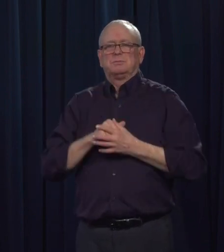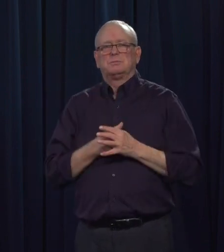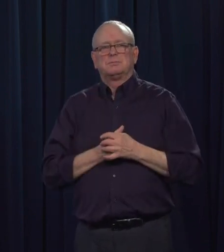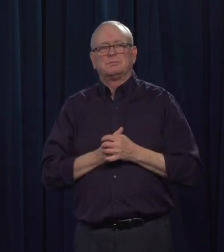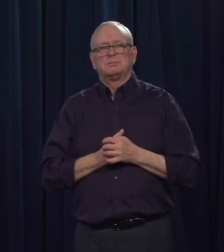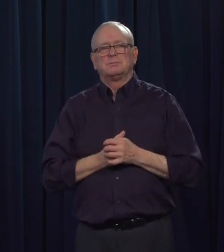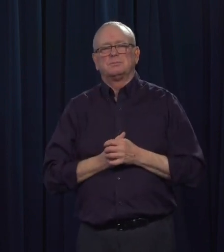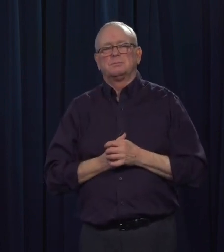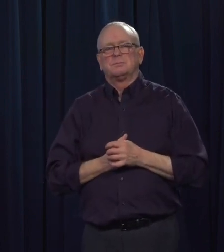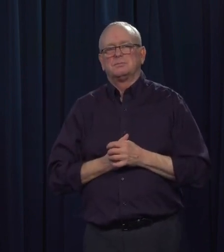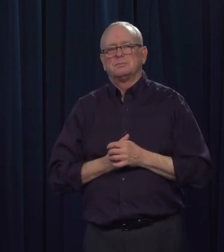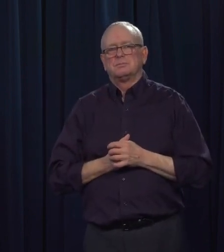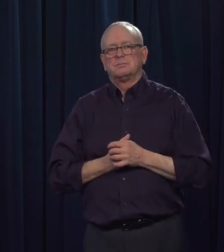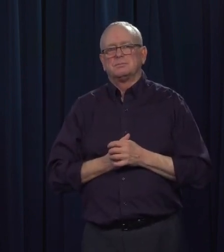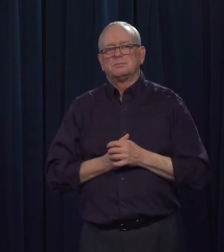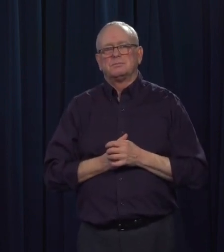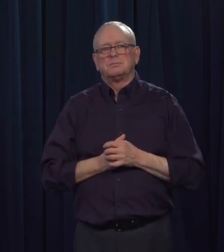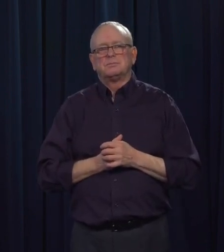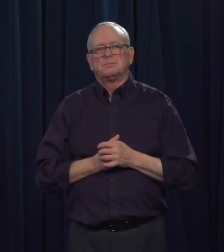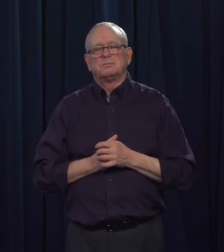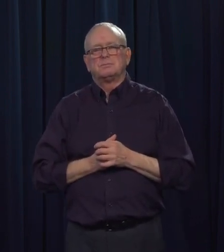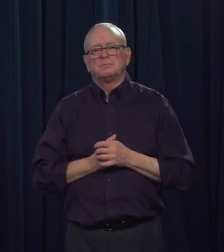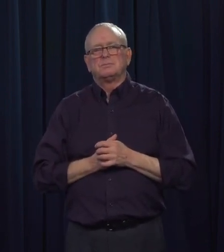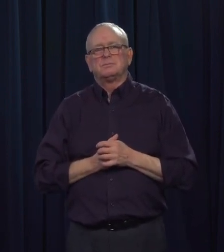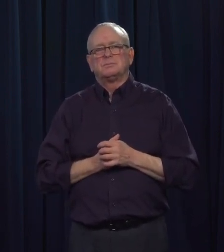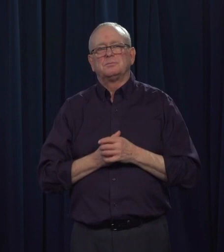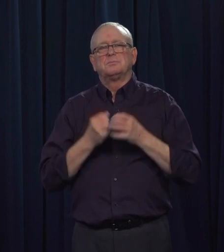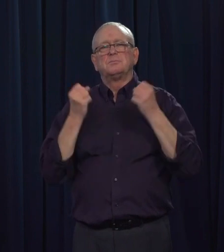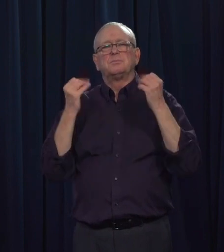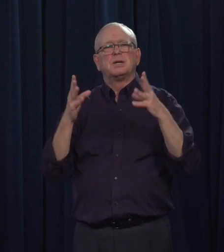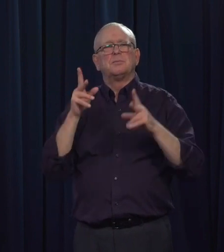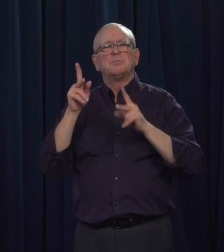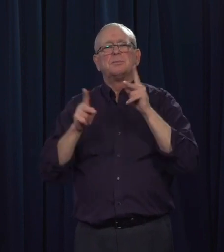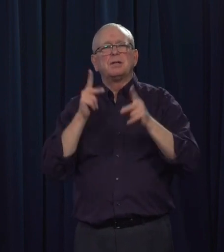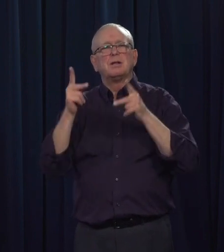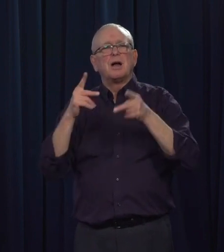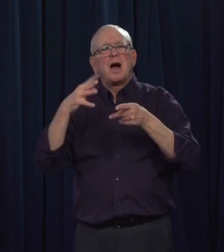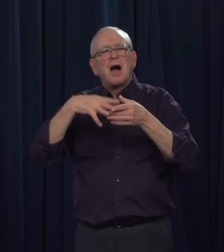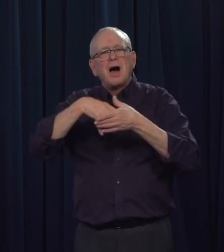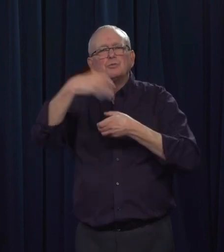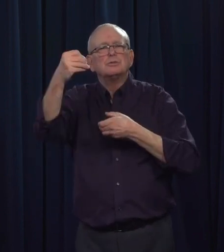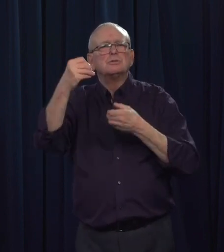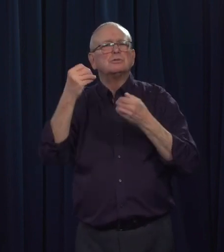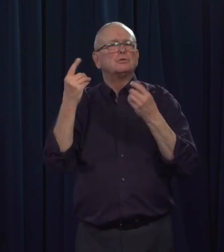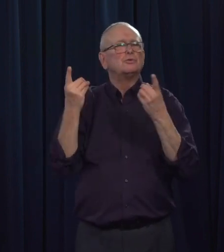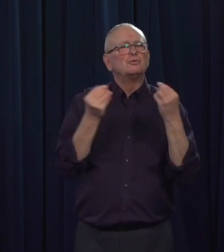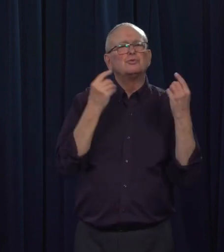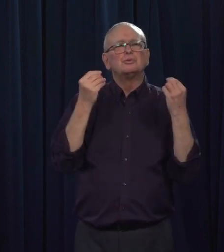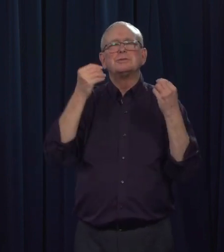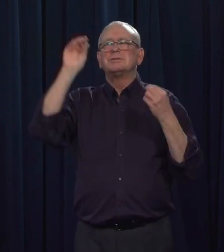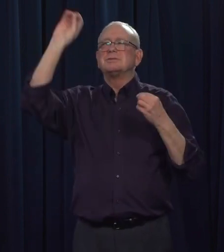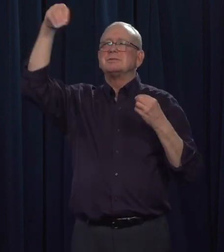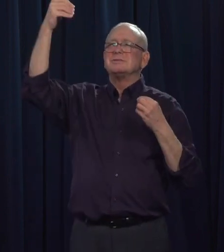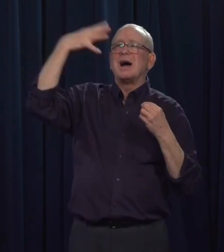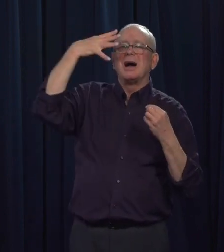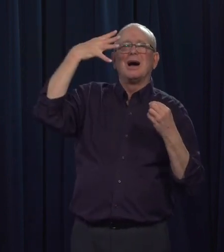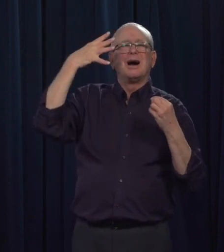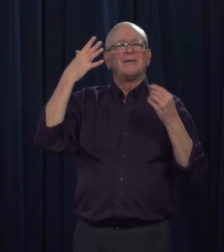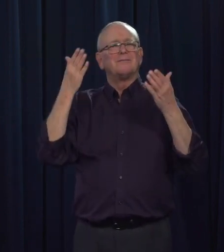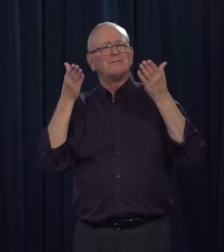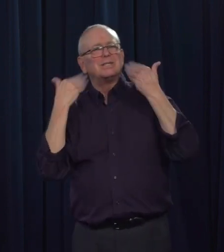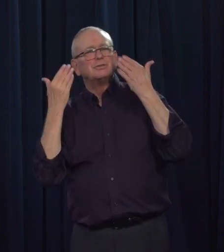approaching, I can understand the need to get out and enjoy the sunshine. Again, I reiterate the importance of practicing